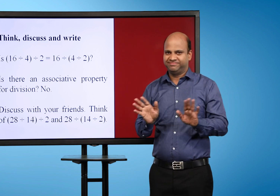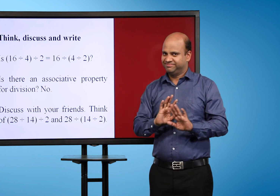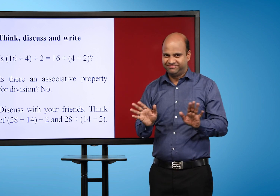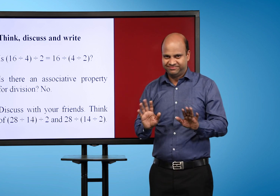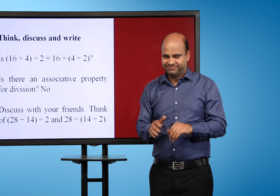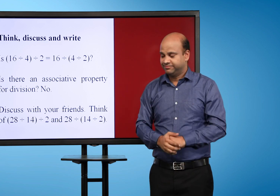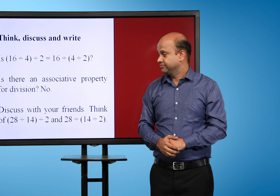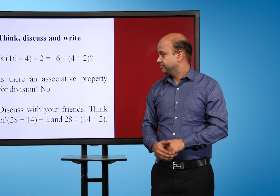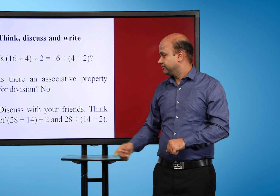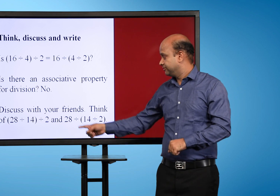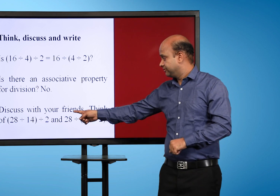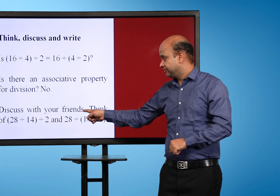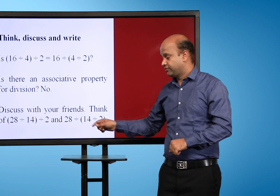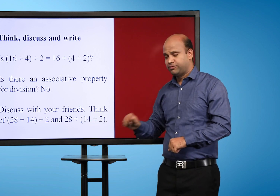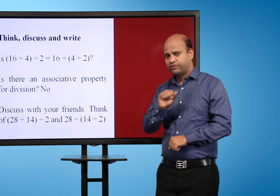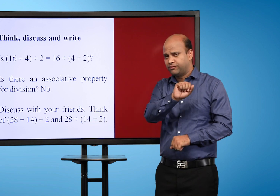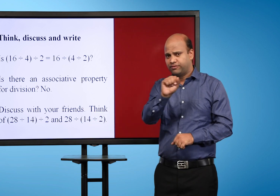No. Discuss with your friends.